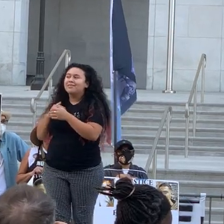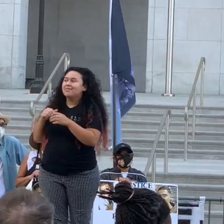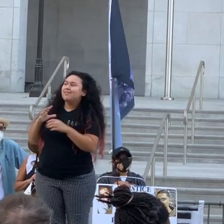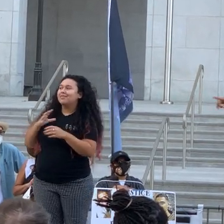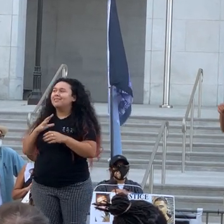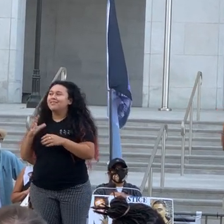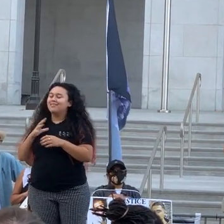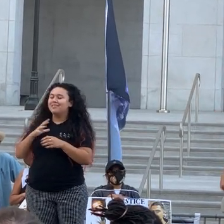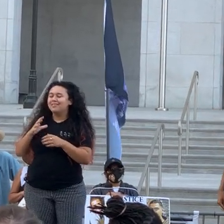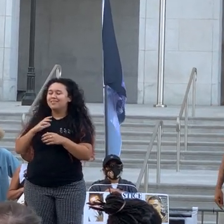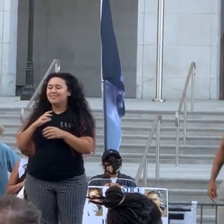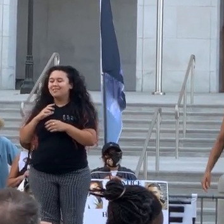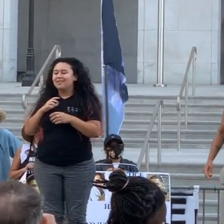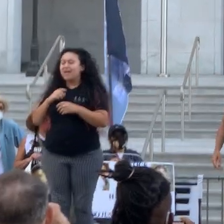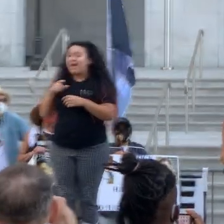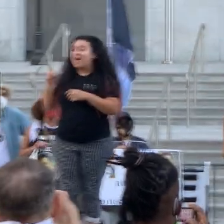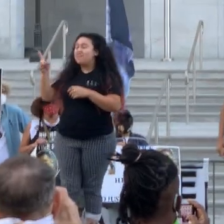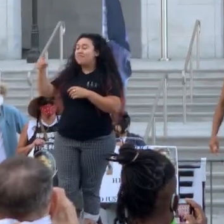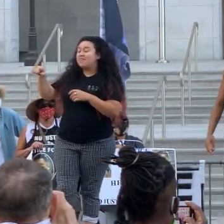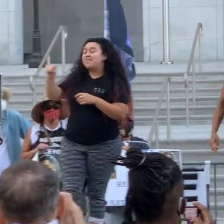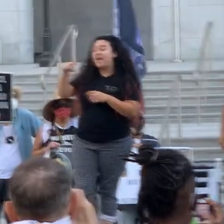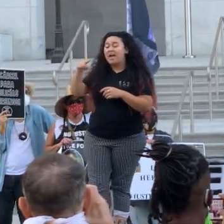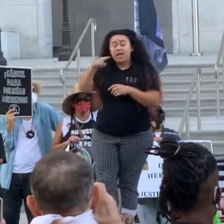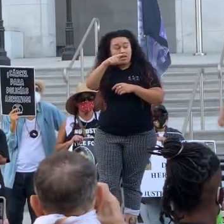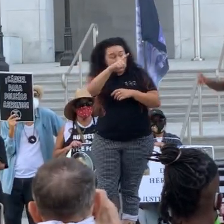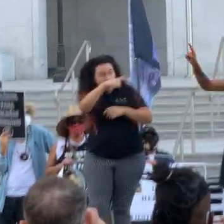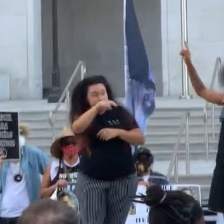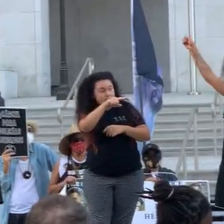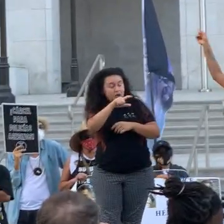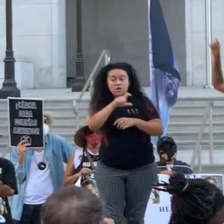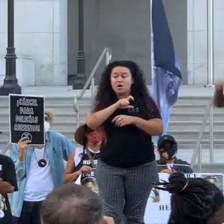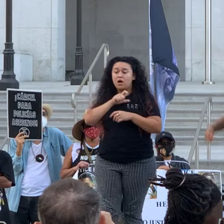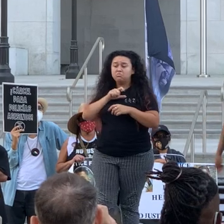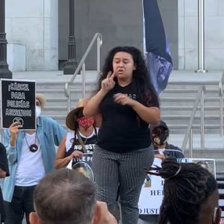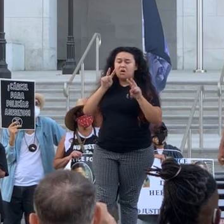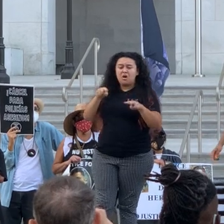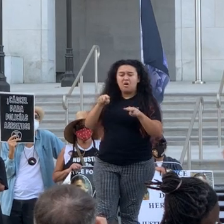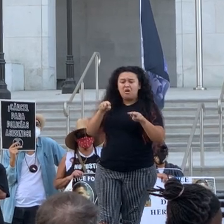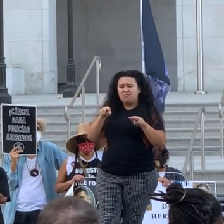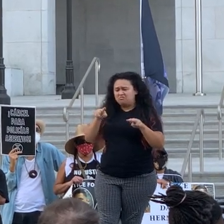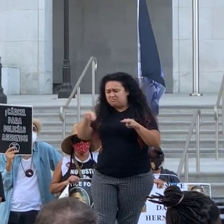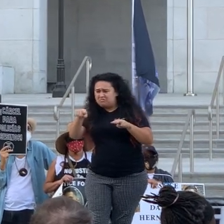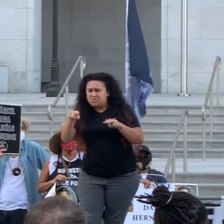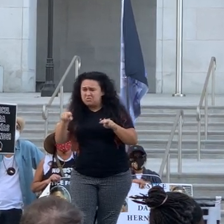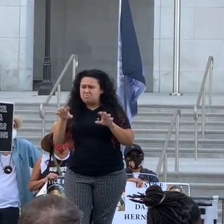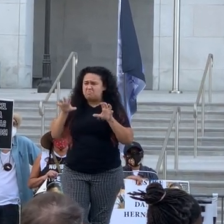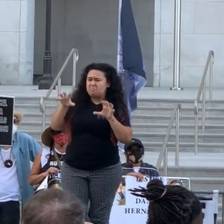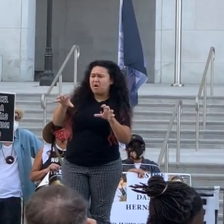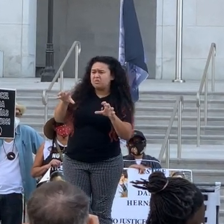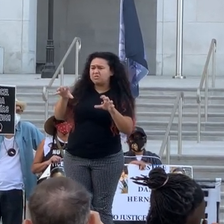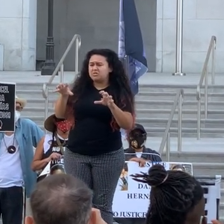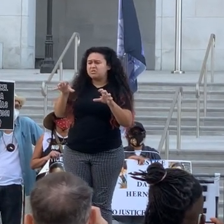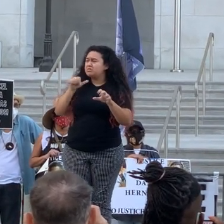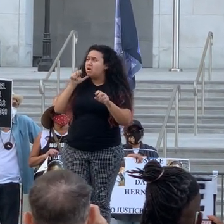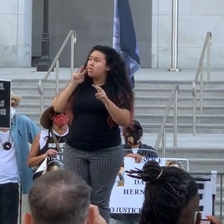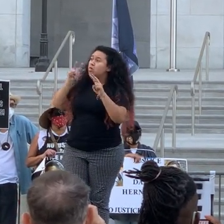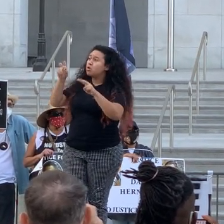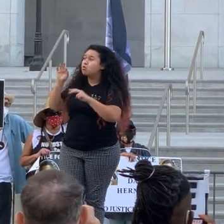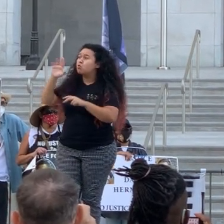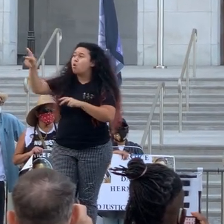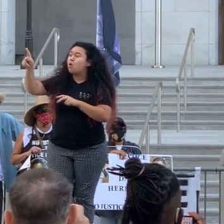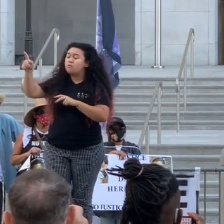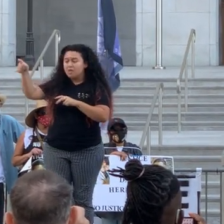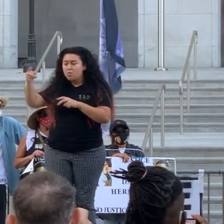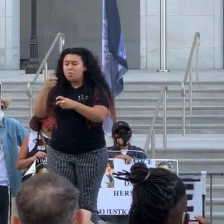And look at you and look at me as monsters instead of the corporations that would keep people in poverty, that would poison